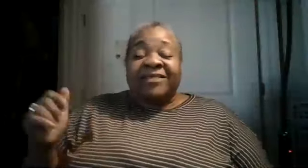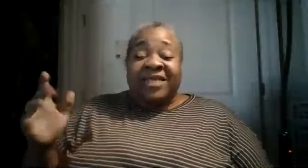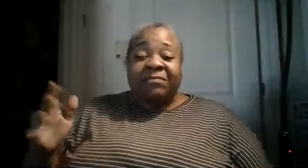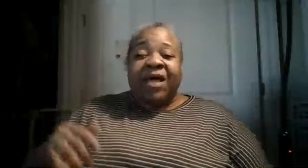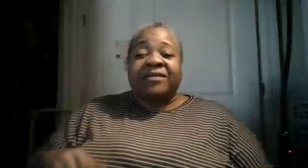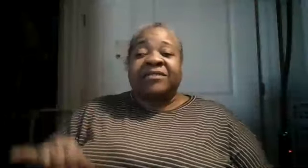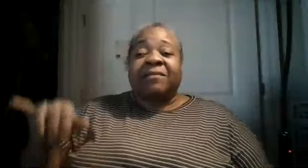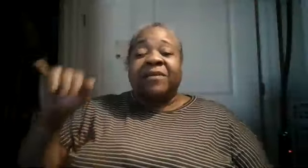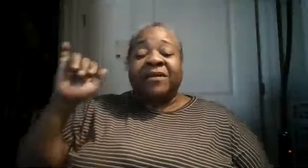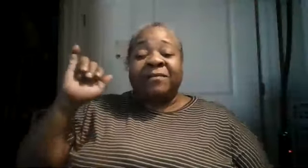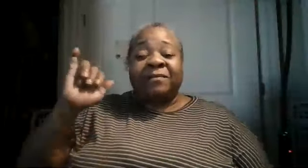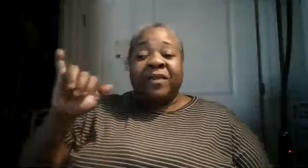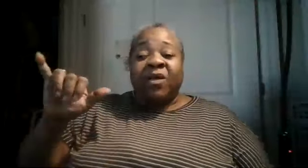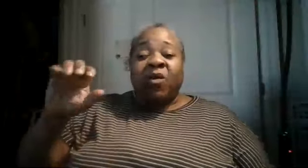same concept.